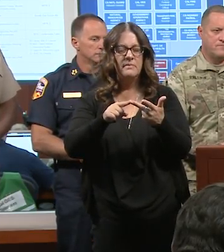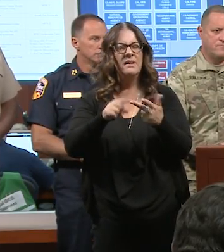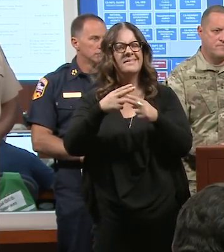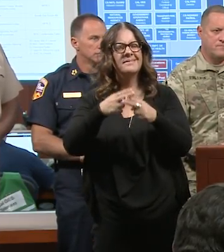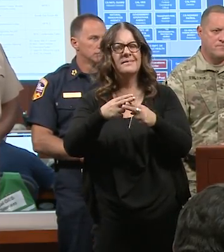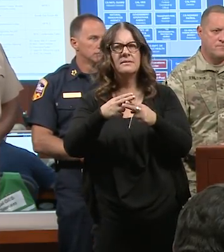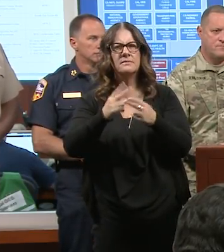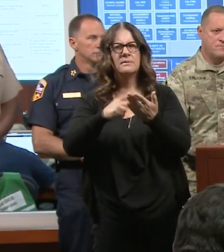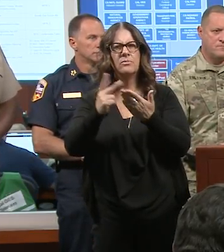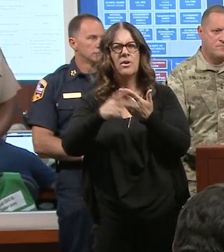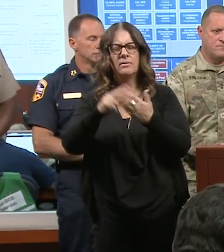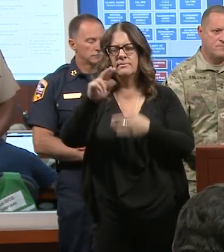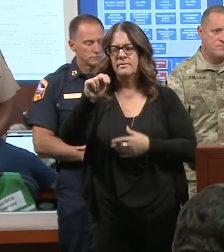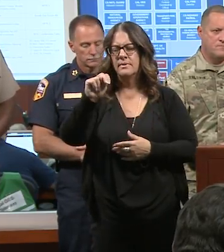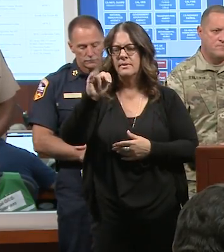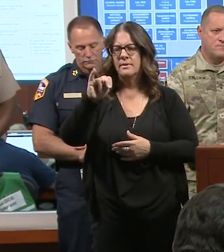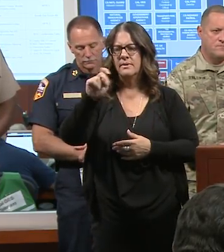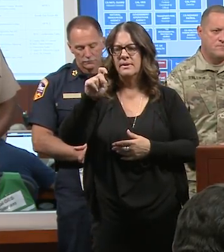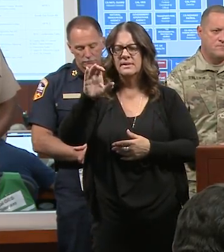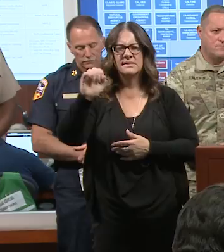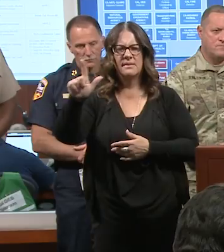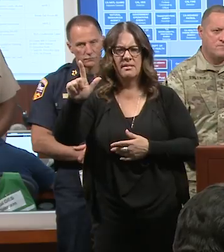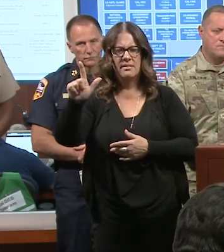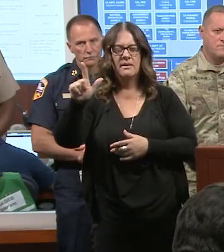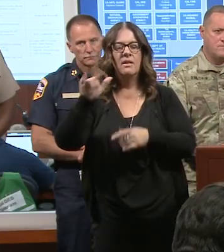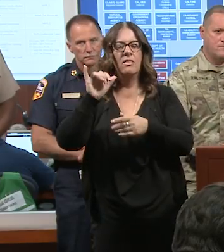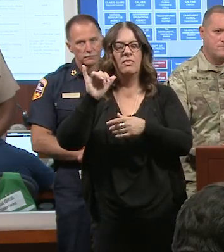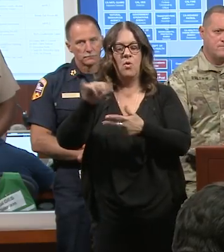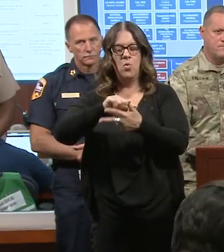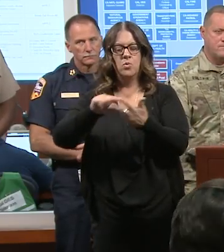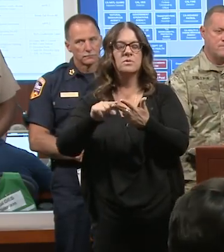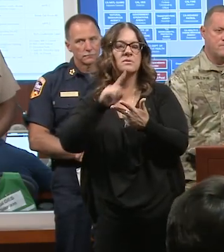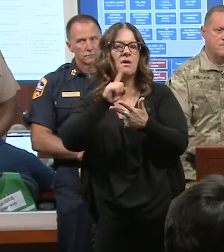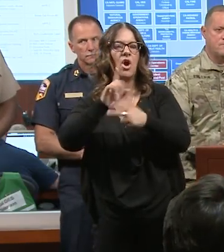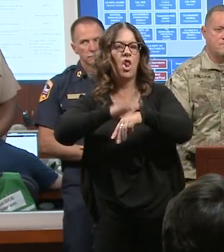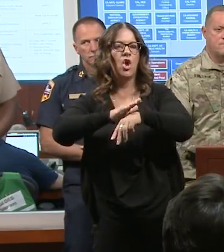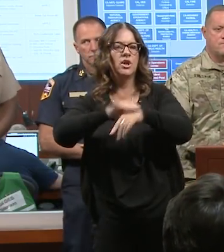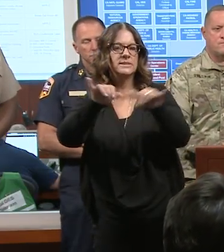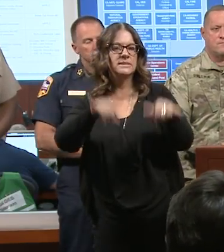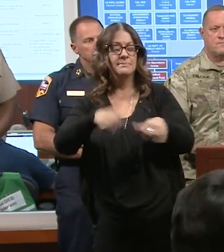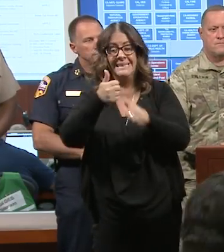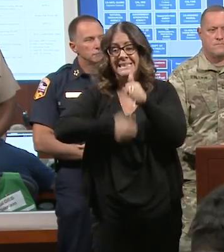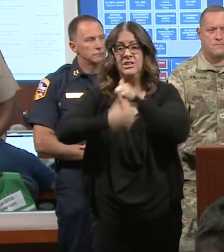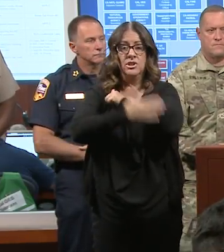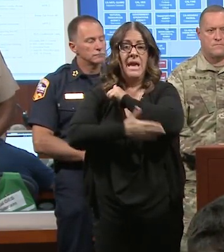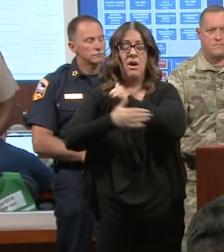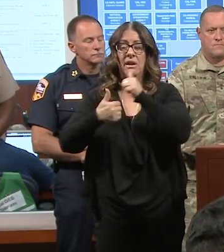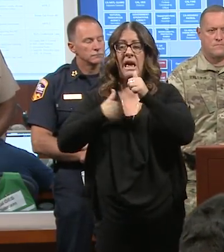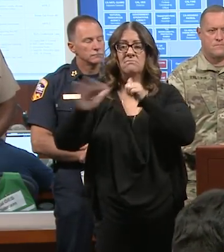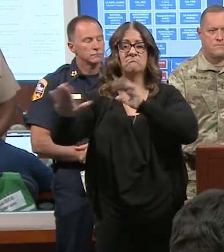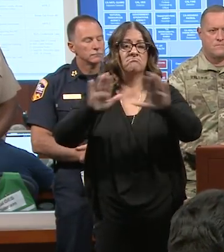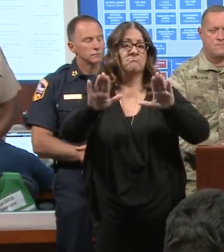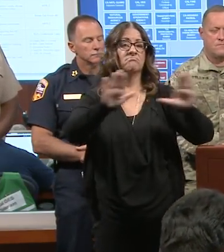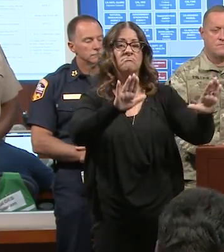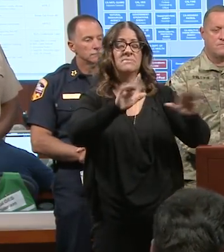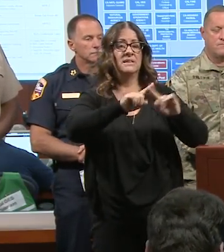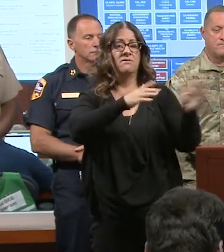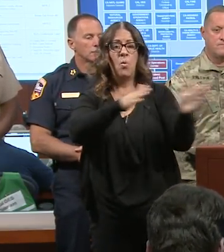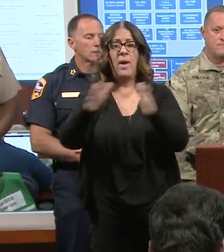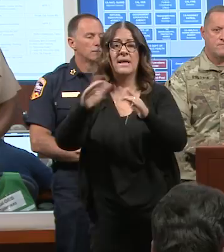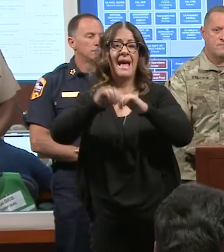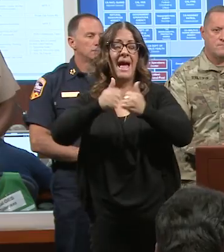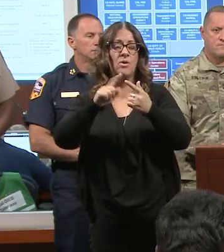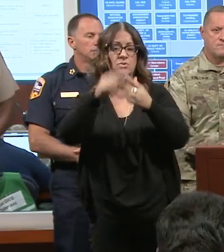called, like, it's called NICCEL. These are alert and warning systems. Various counties use different ways to push information out to